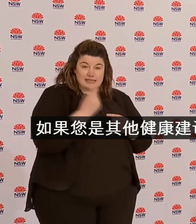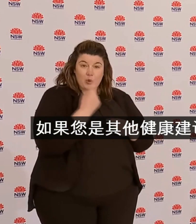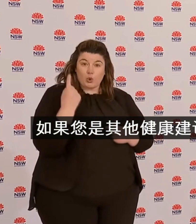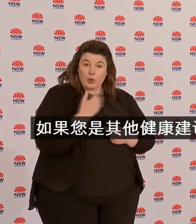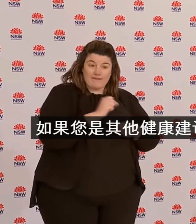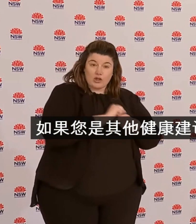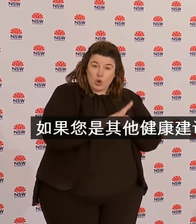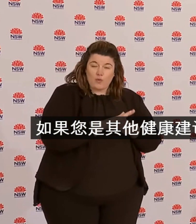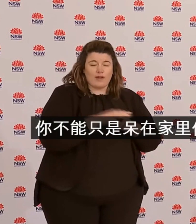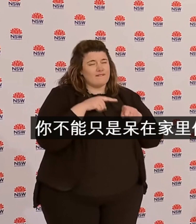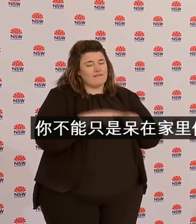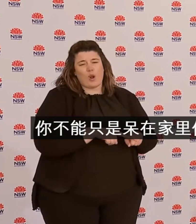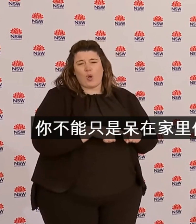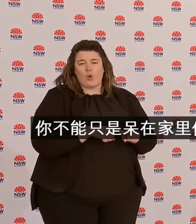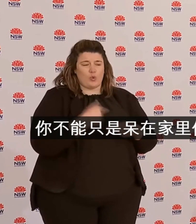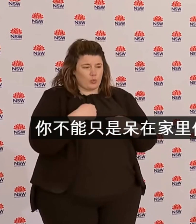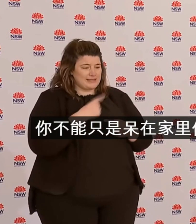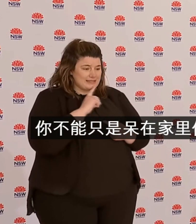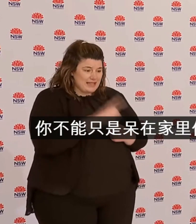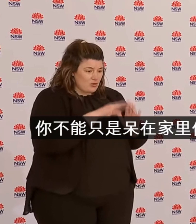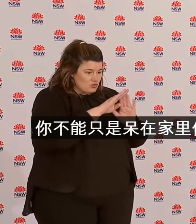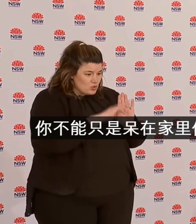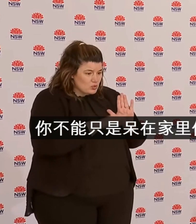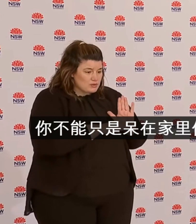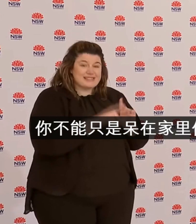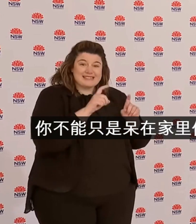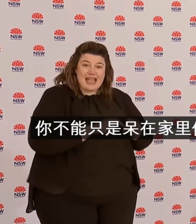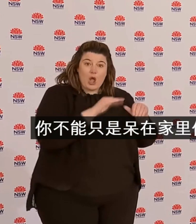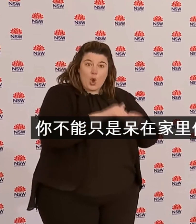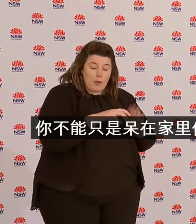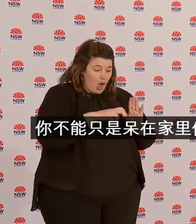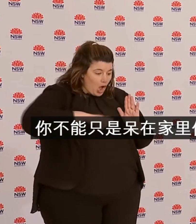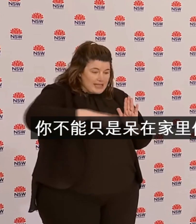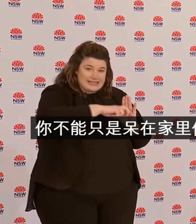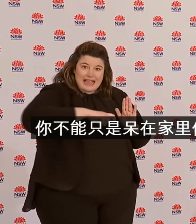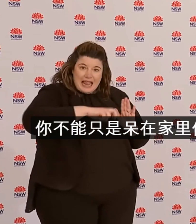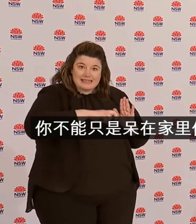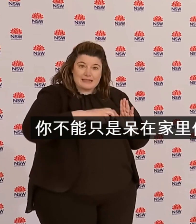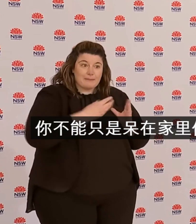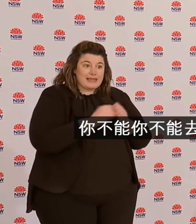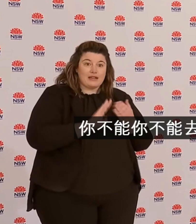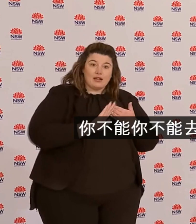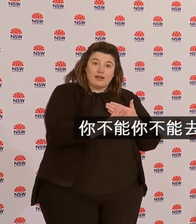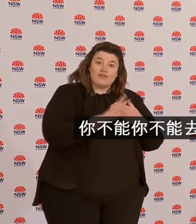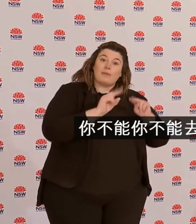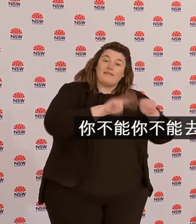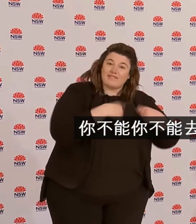contact, follow the health advice. You must not just stay at home, you must isolate. You mustn't expose other people.